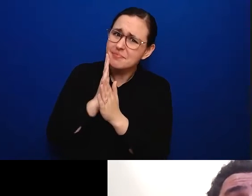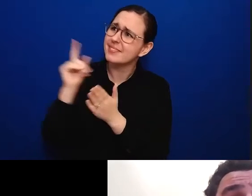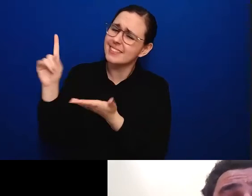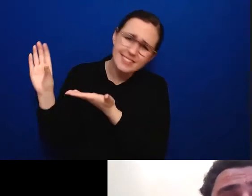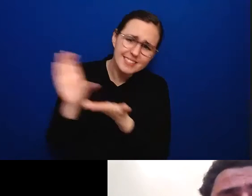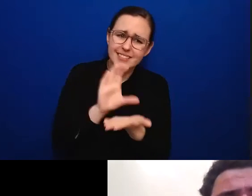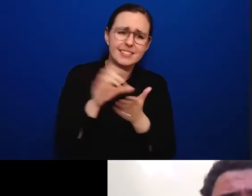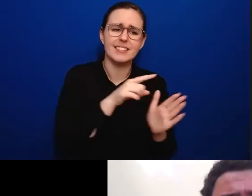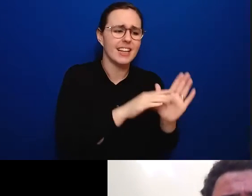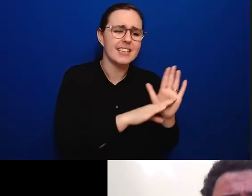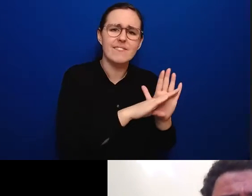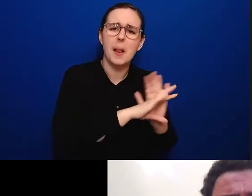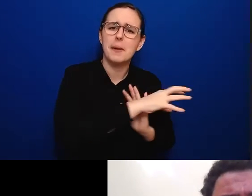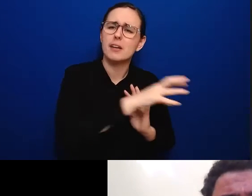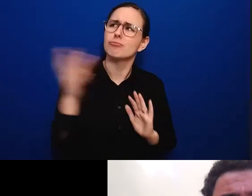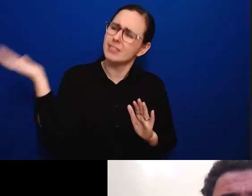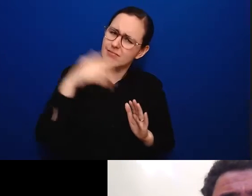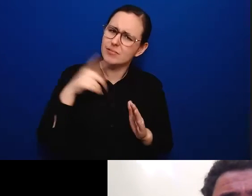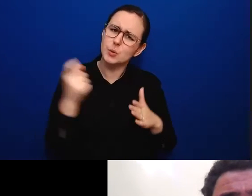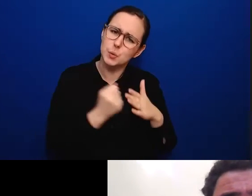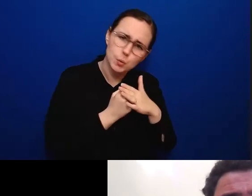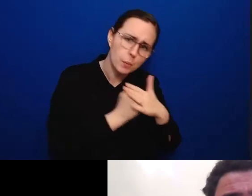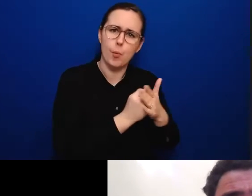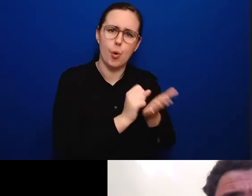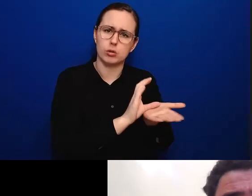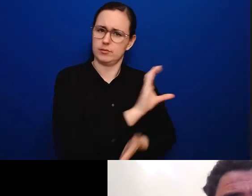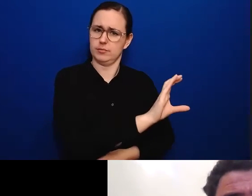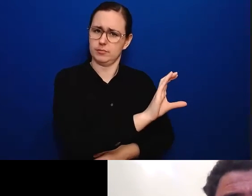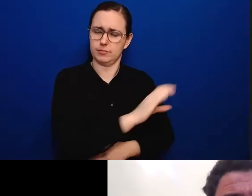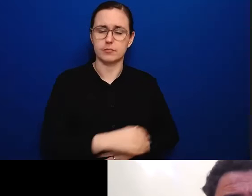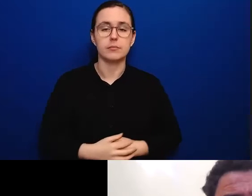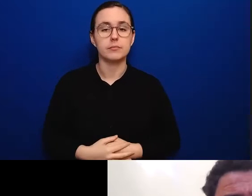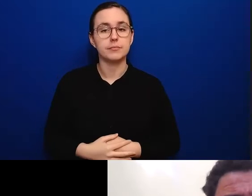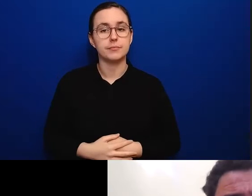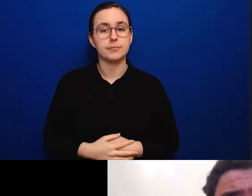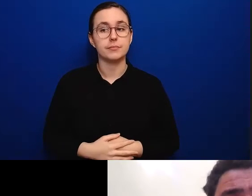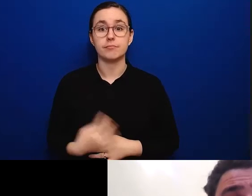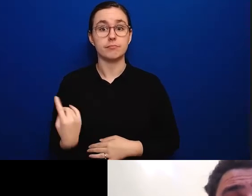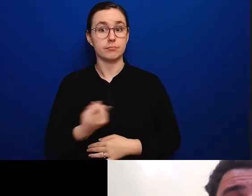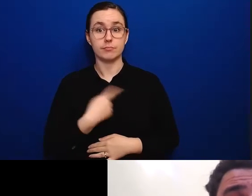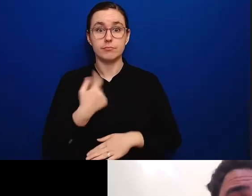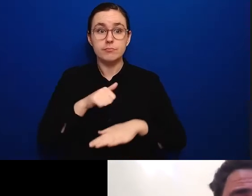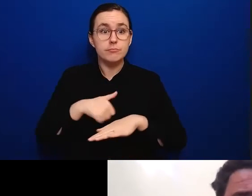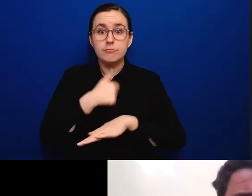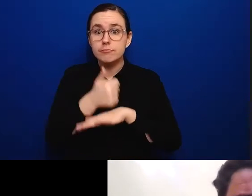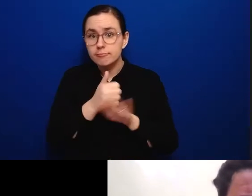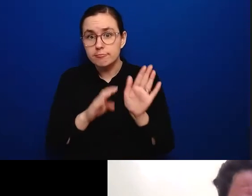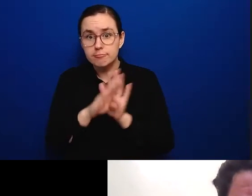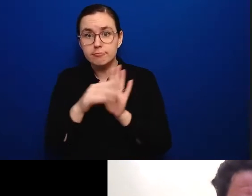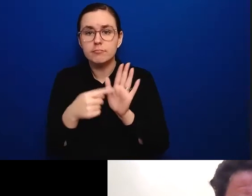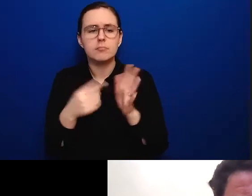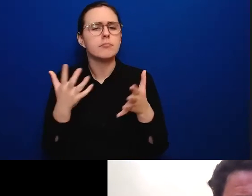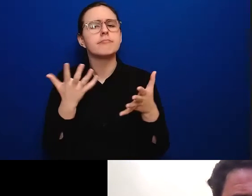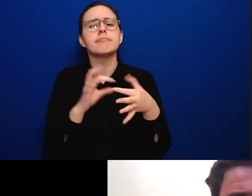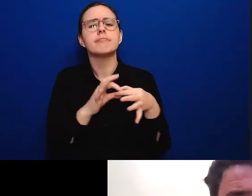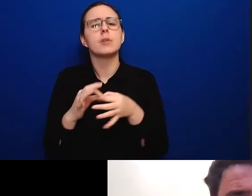so that they can show to the world that, you know, that they can be participated like the youth without disabilities in the different processes.